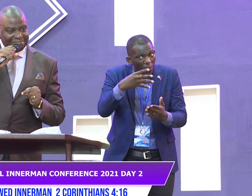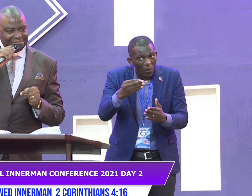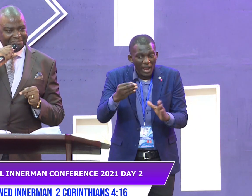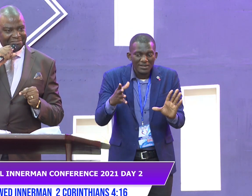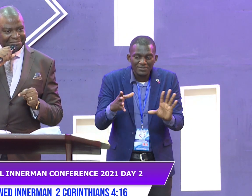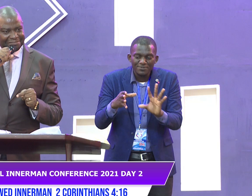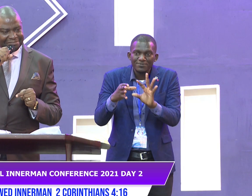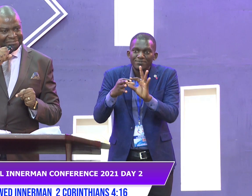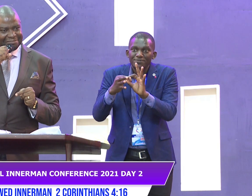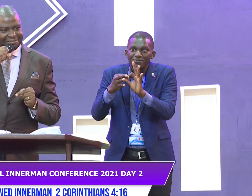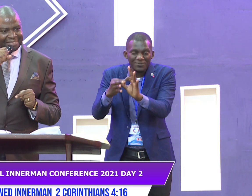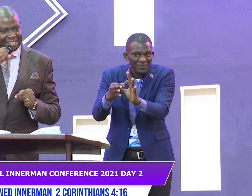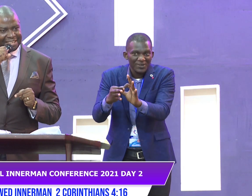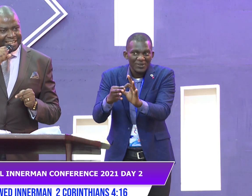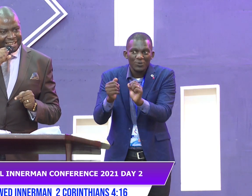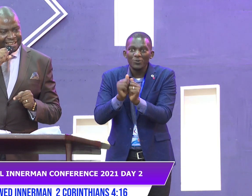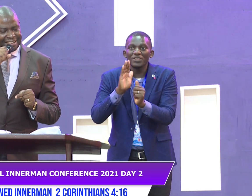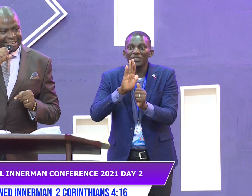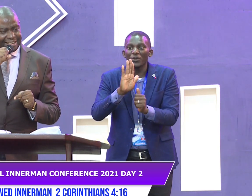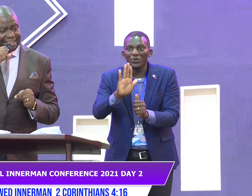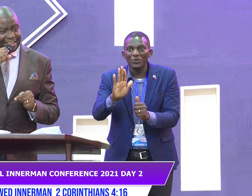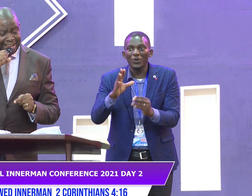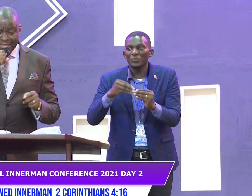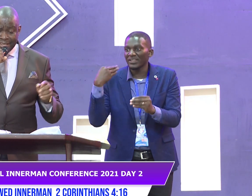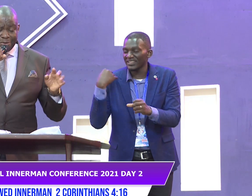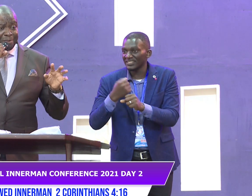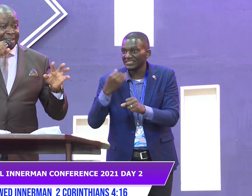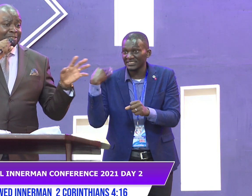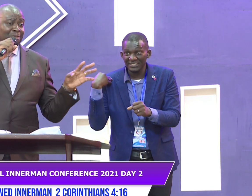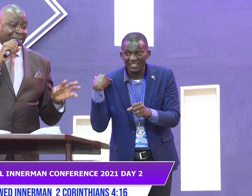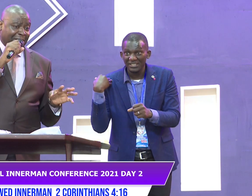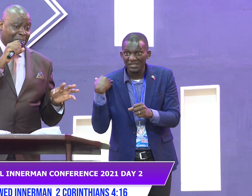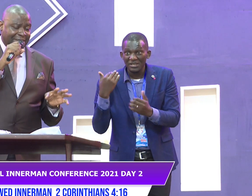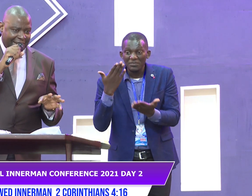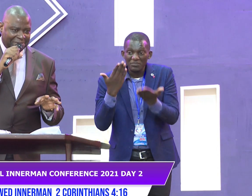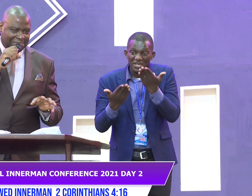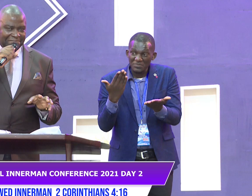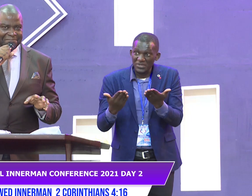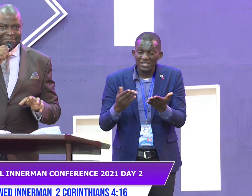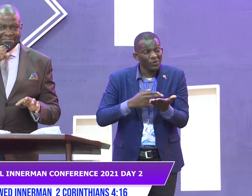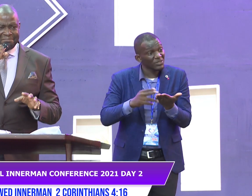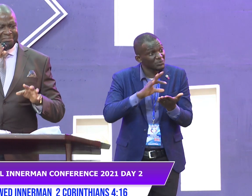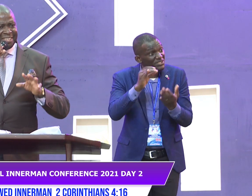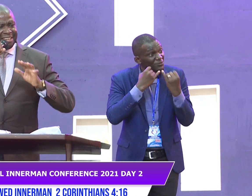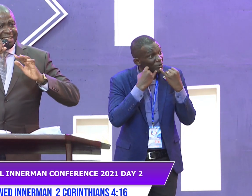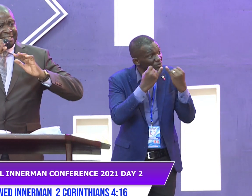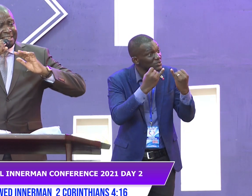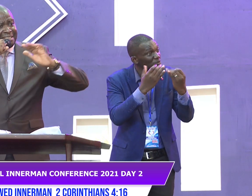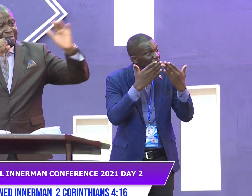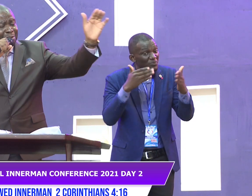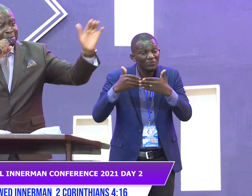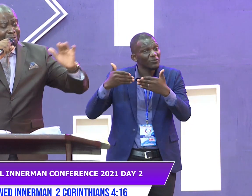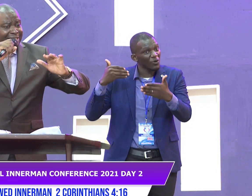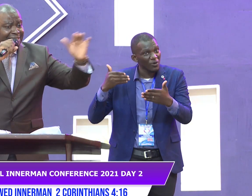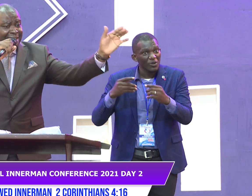date is there for you to make sure that you put things in a way with your brothers. Perhaps you spoke about it long